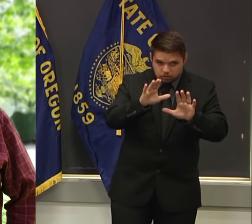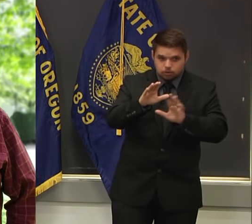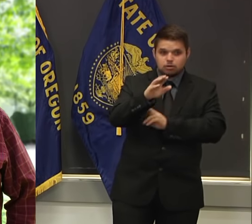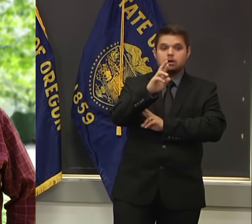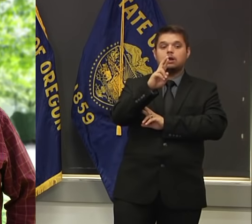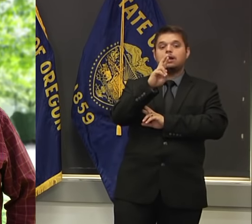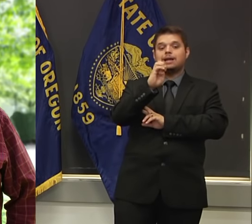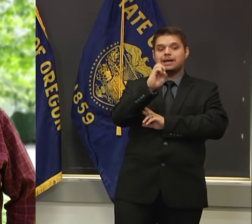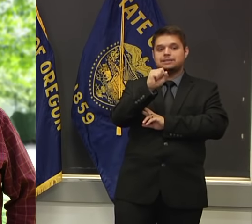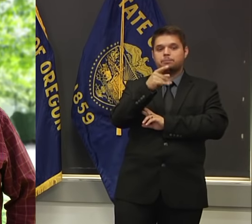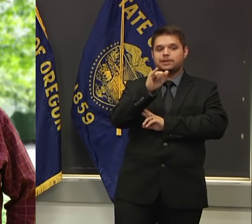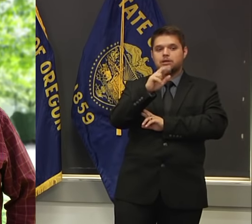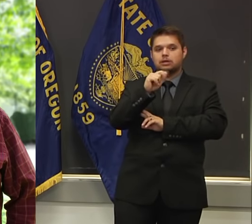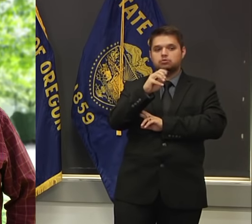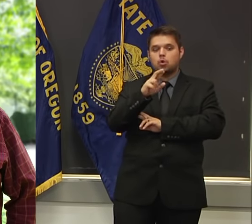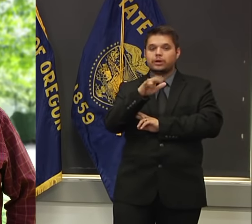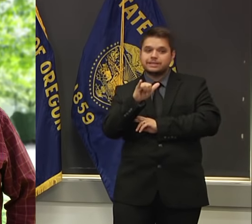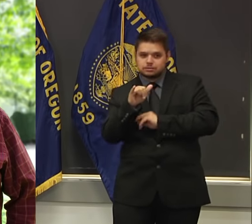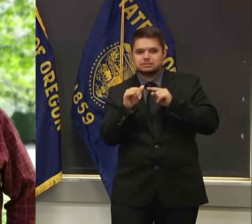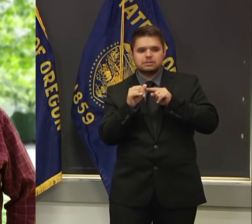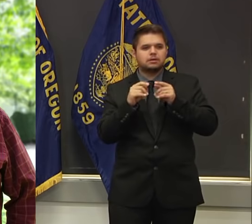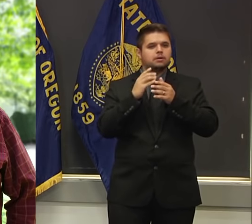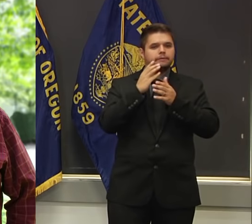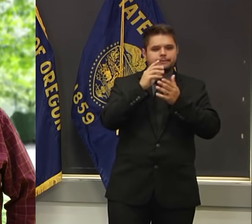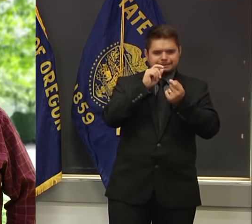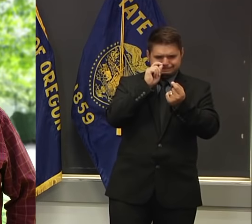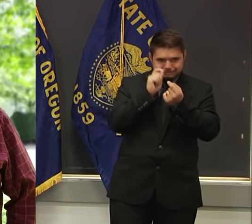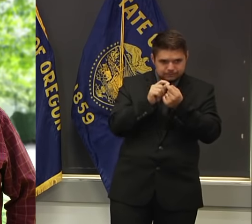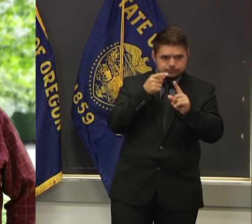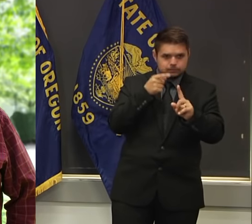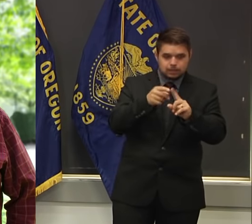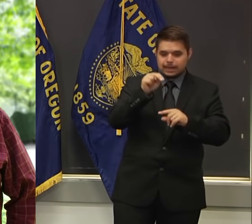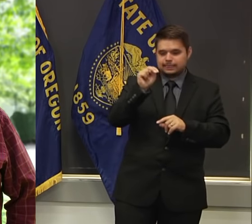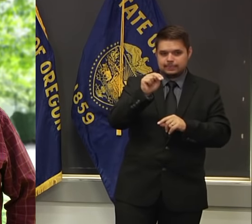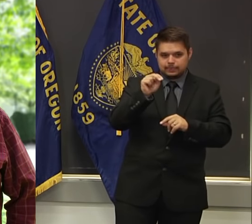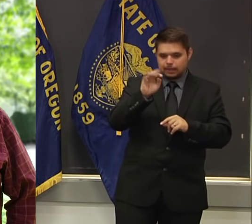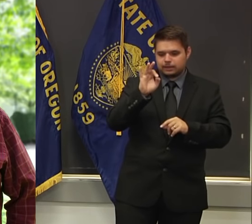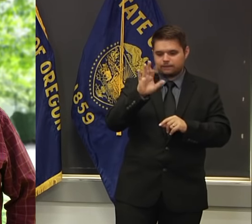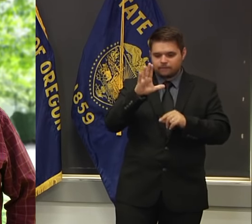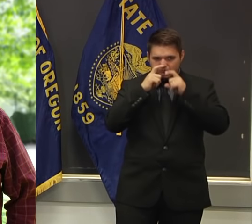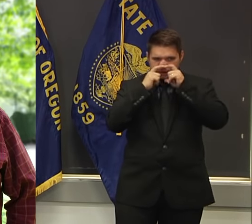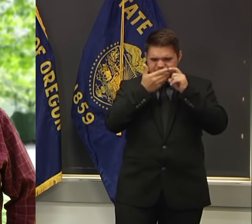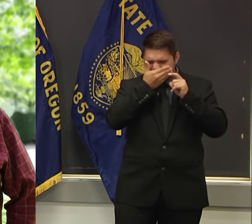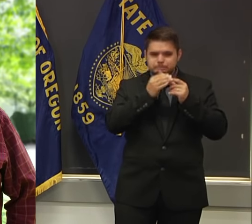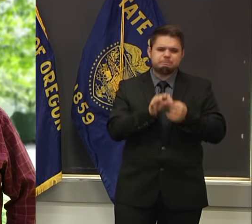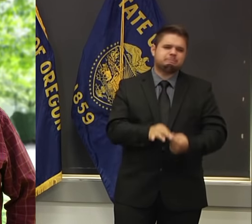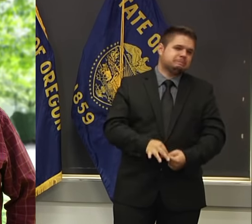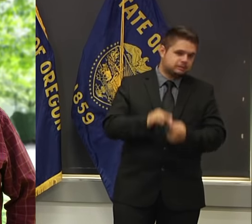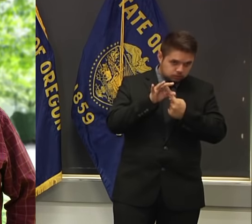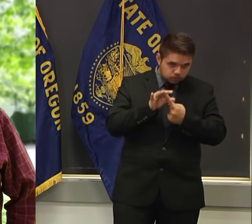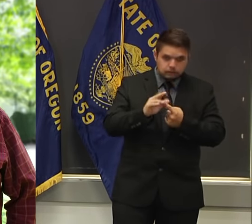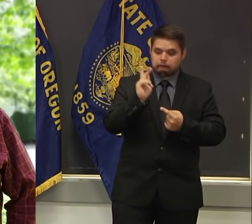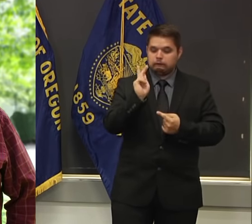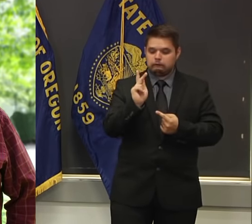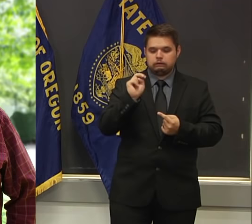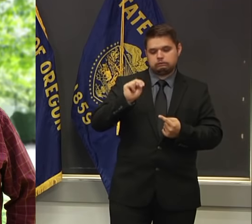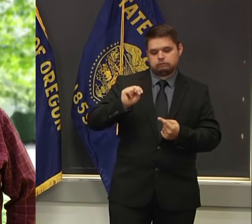of masks that we're talking about are N95s, or in this particular context, also